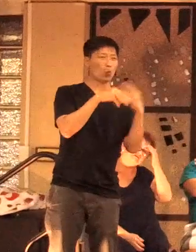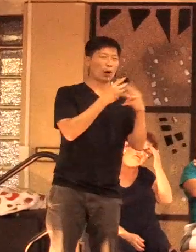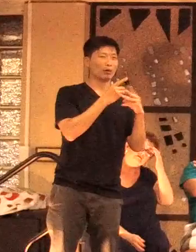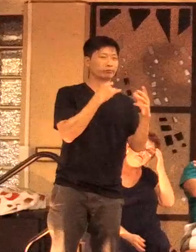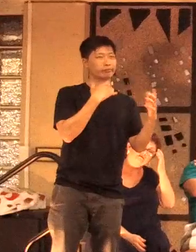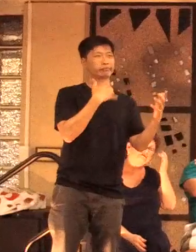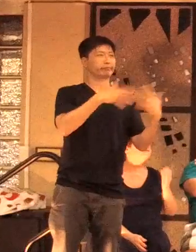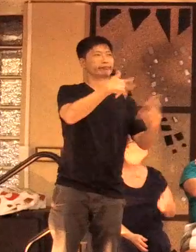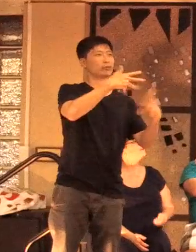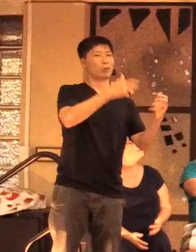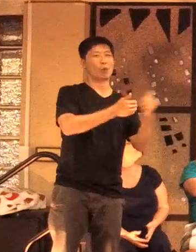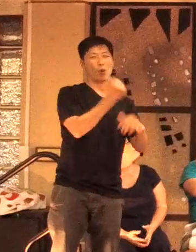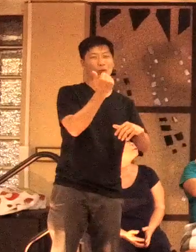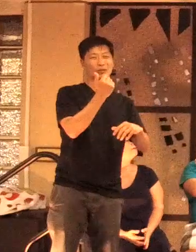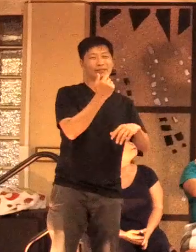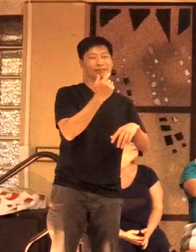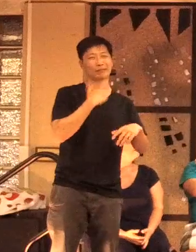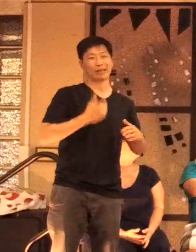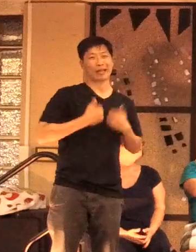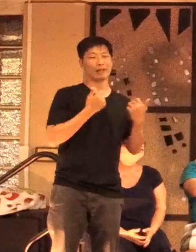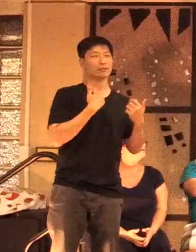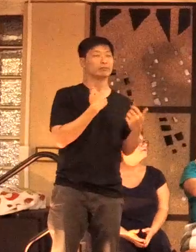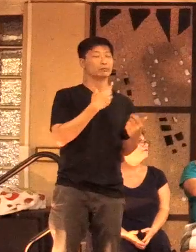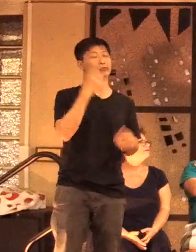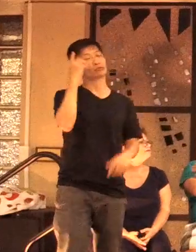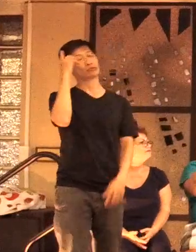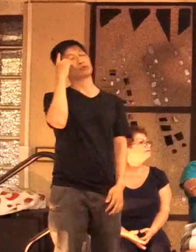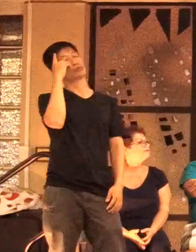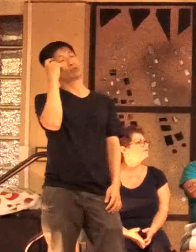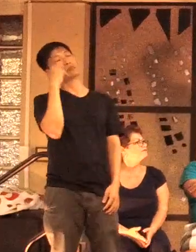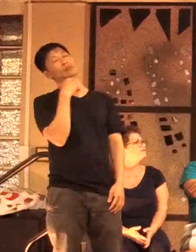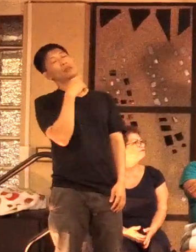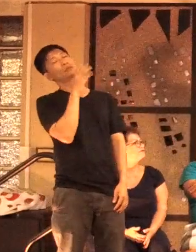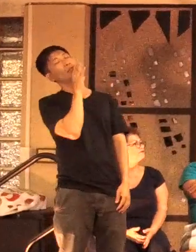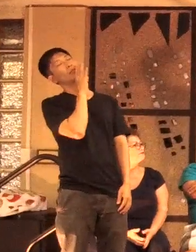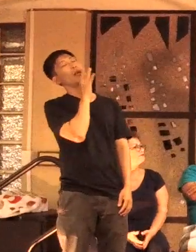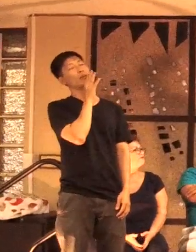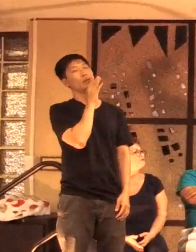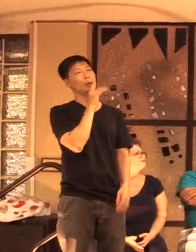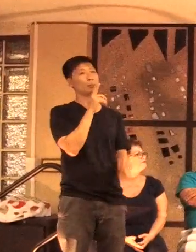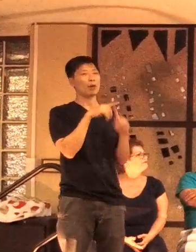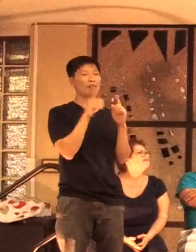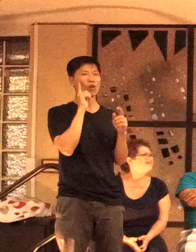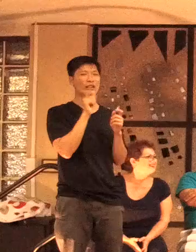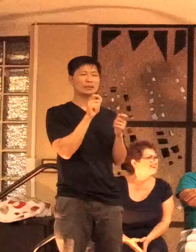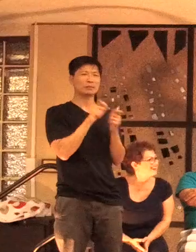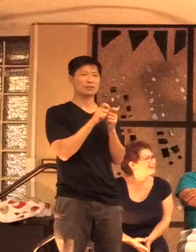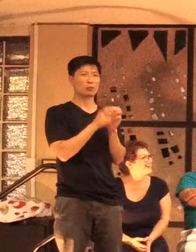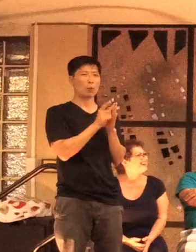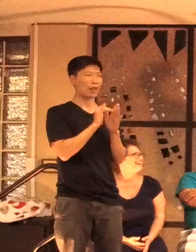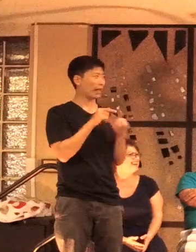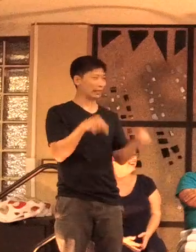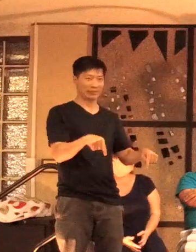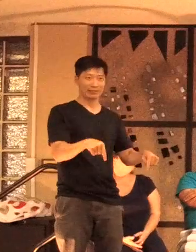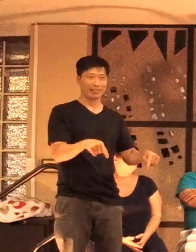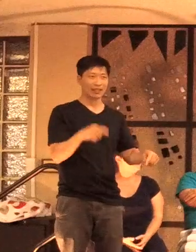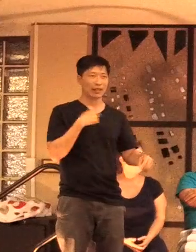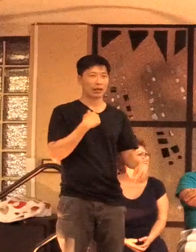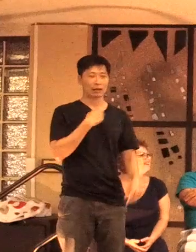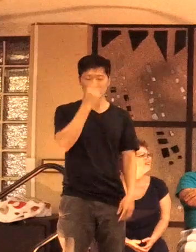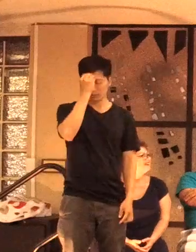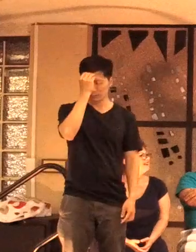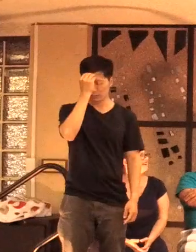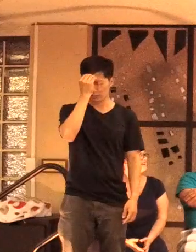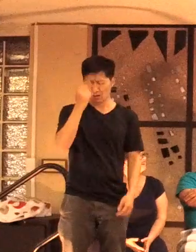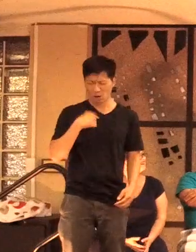I dream, it's talking and it's hearing. But usually, it's more specific moments like this one. In fact, where I'm thinking like,